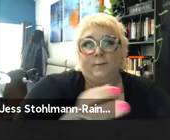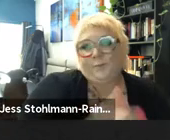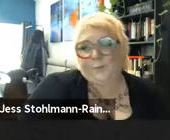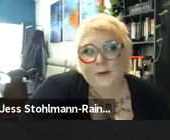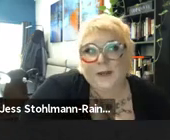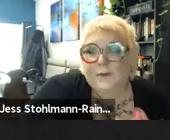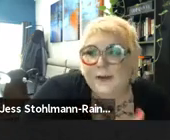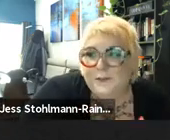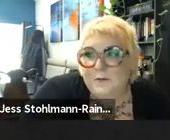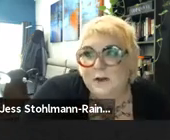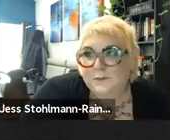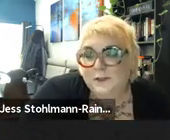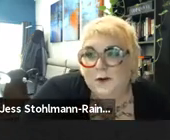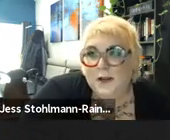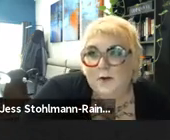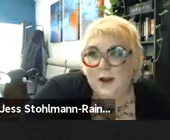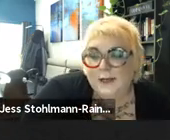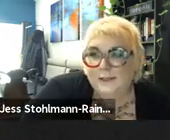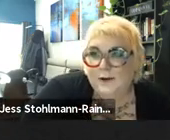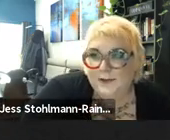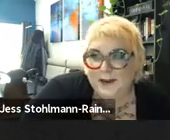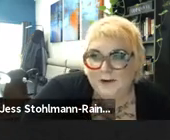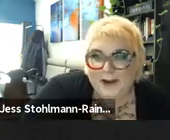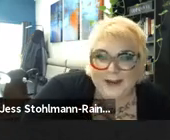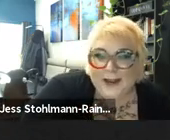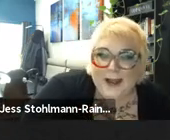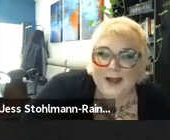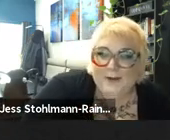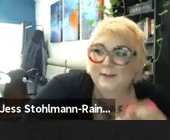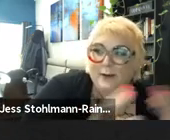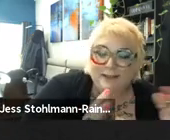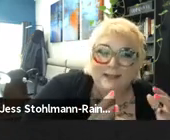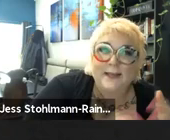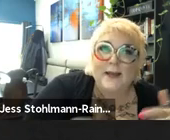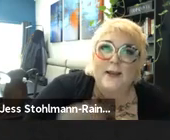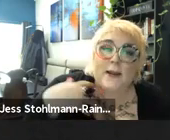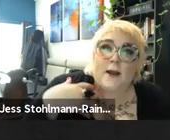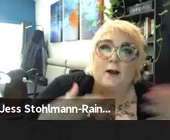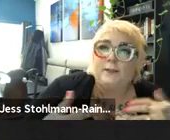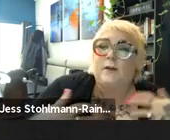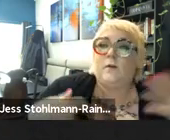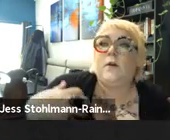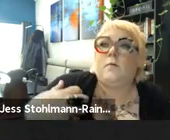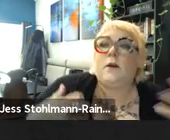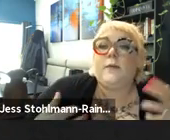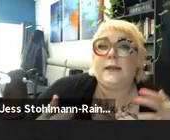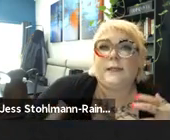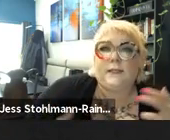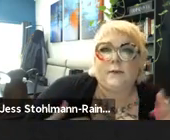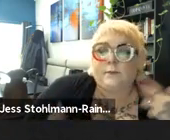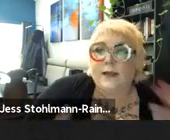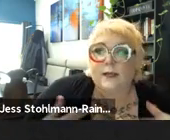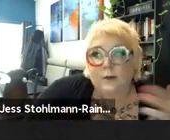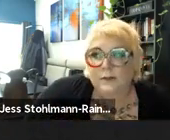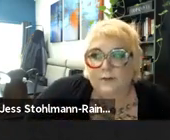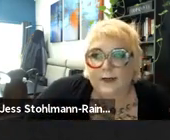we put the information about what what's already going on into our planning grant uh responses and then also what do we need